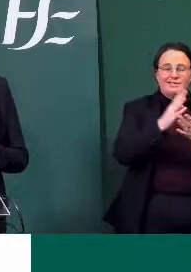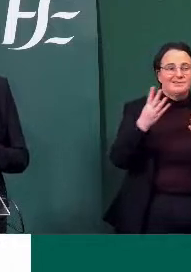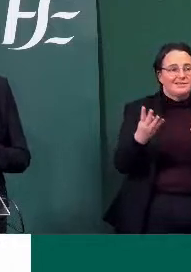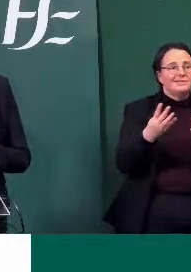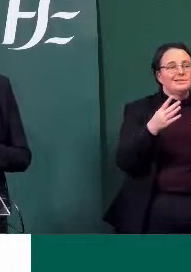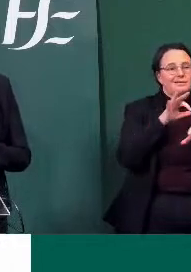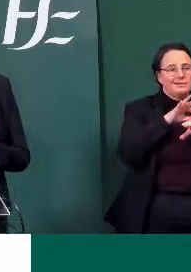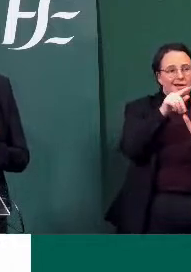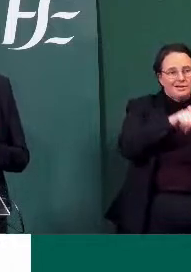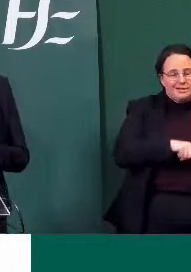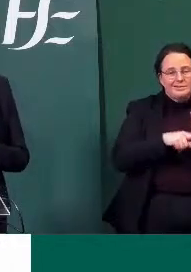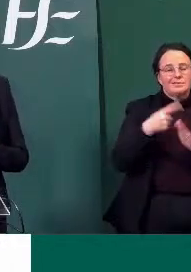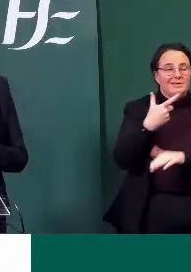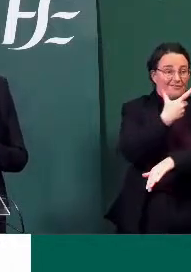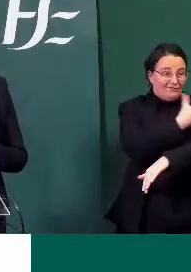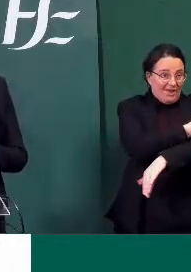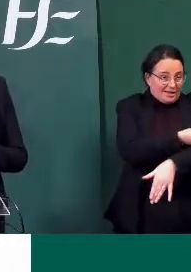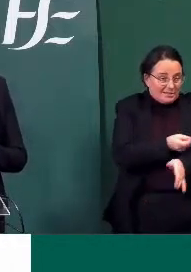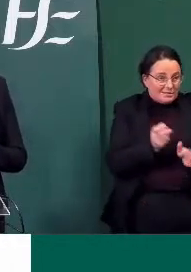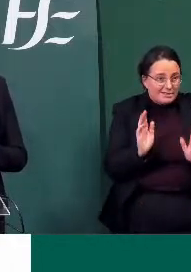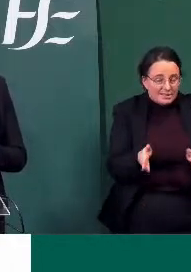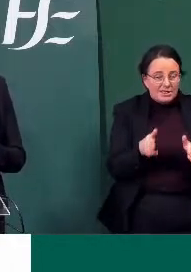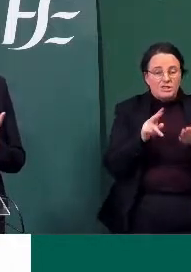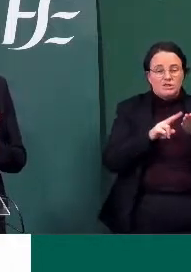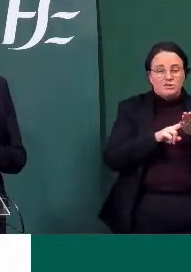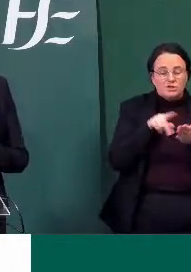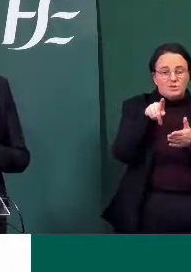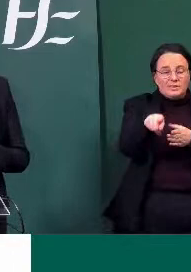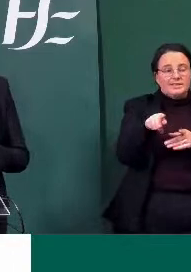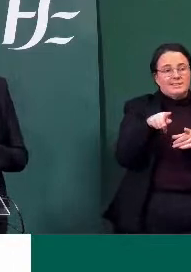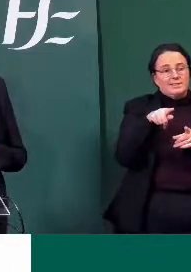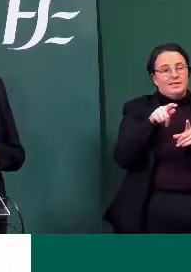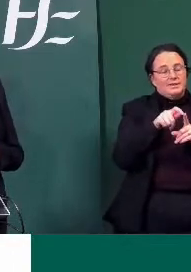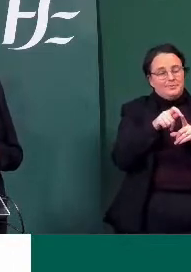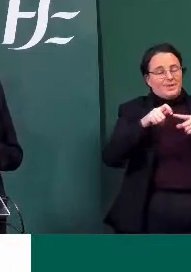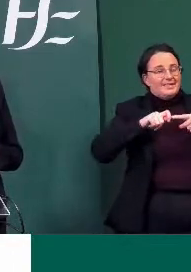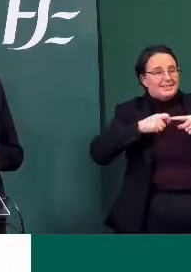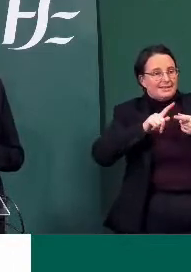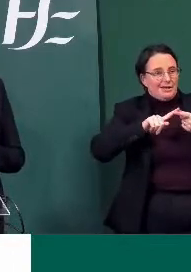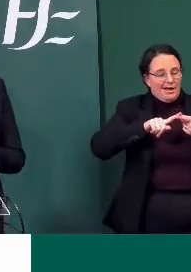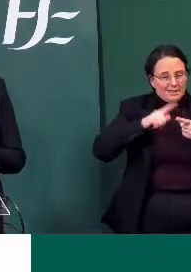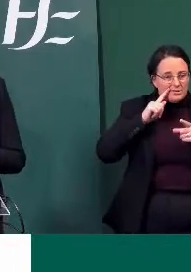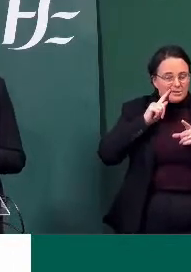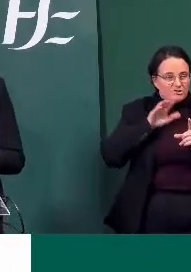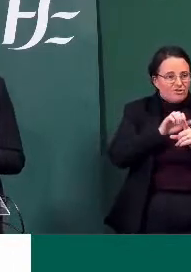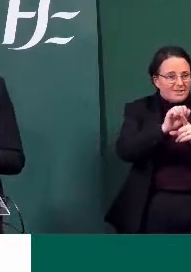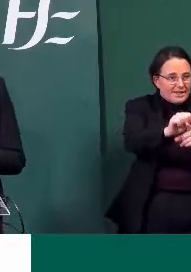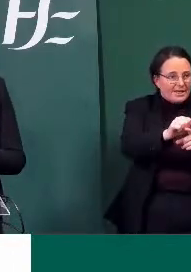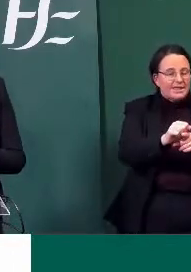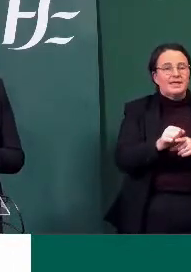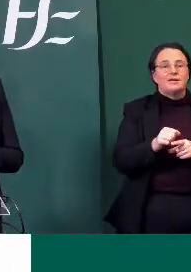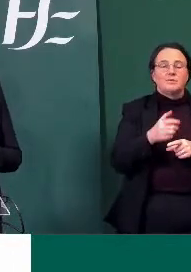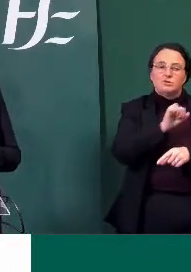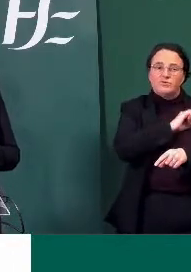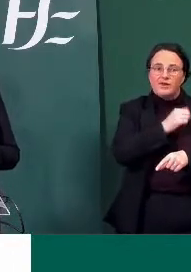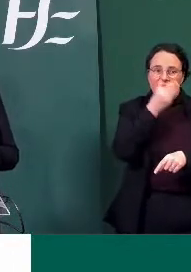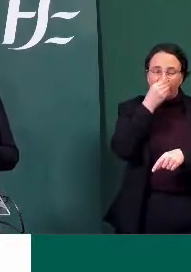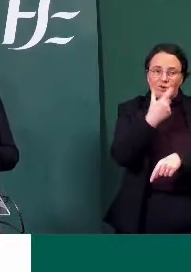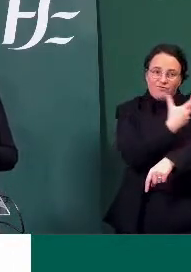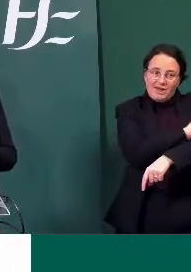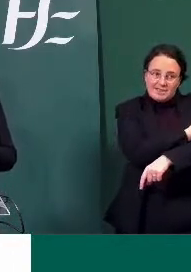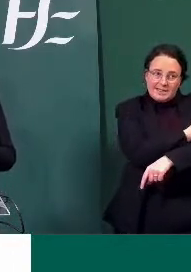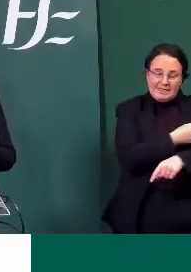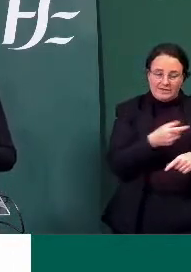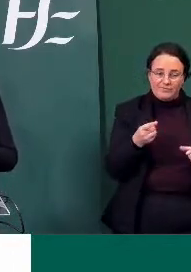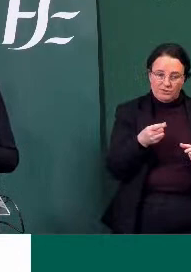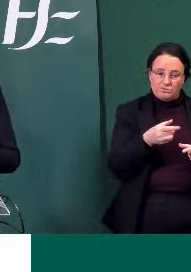get vaccinated, avail of testing and tracing appropriately, to look at flu vaccination. If you haven't been flu vaccinated and you are in one